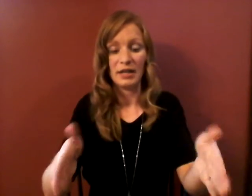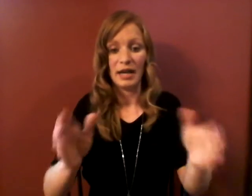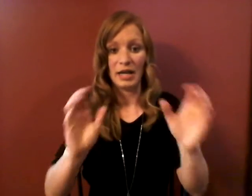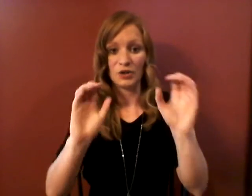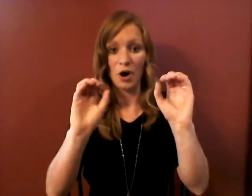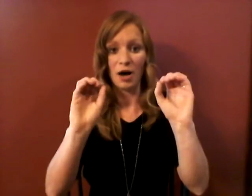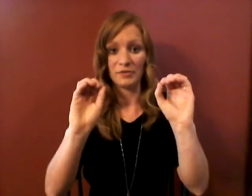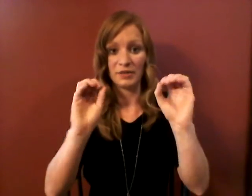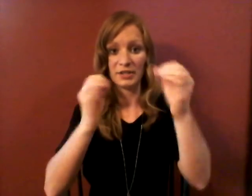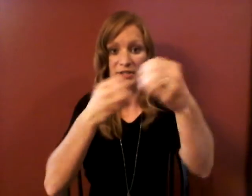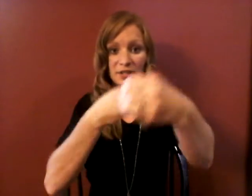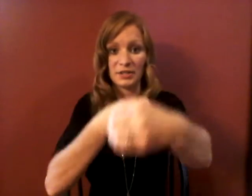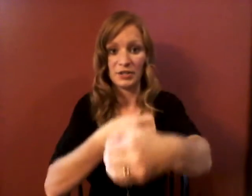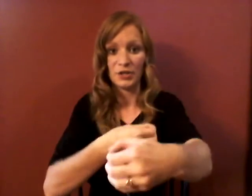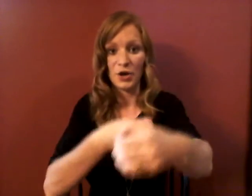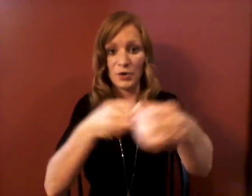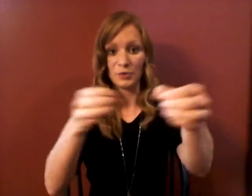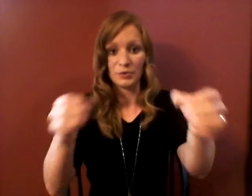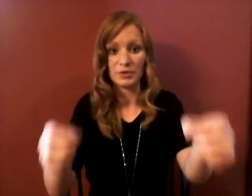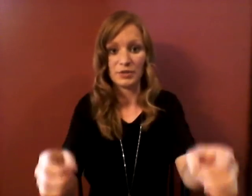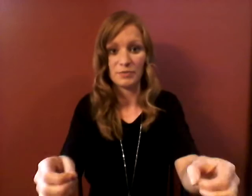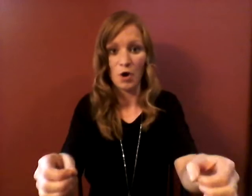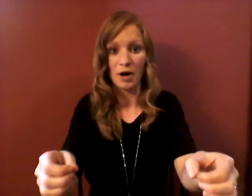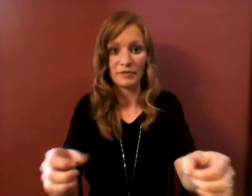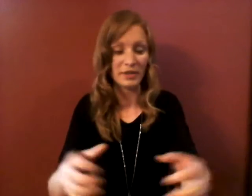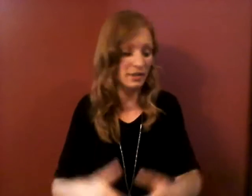and office is the O's. Office.